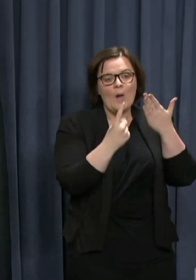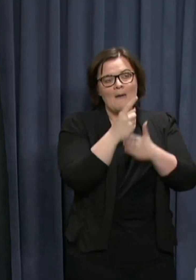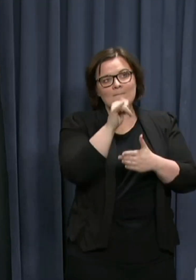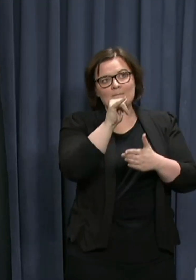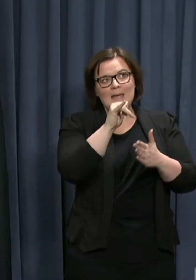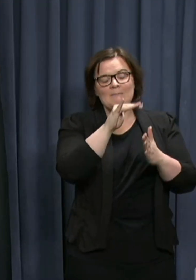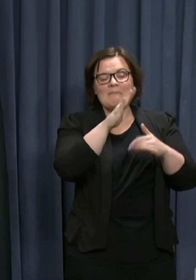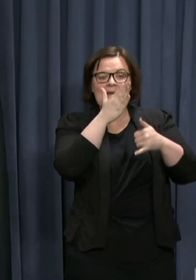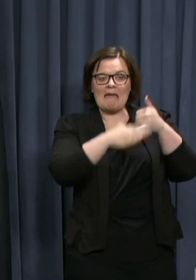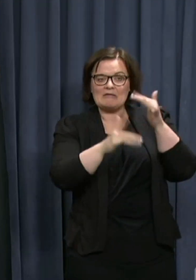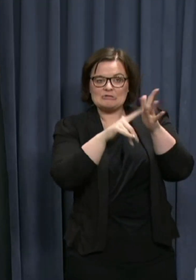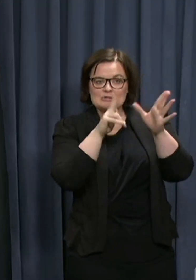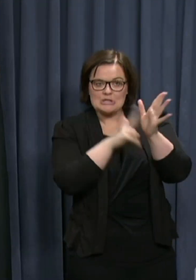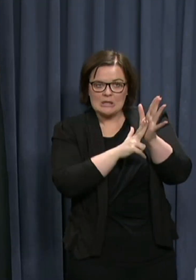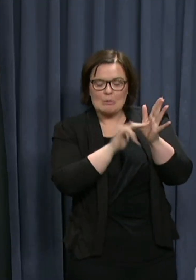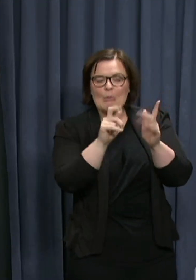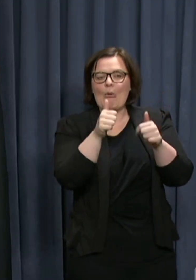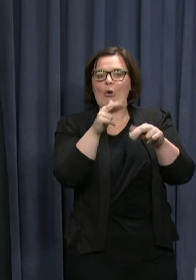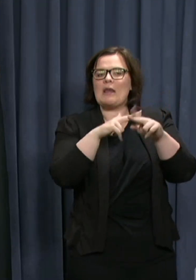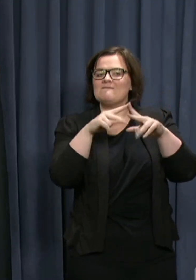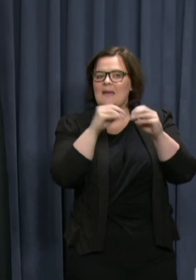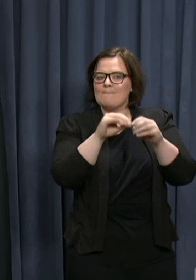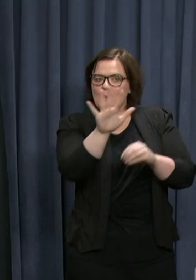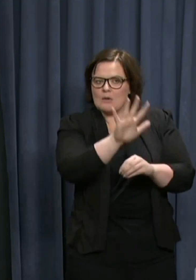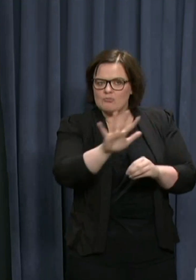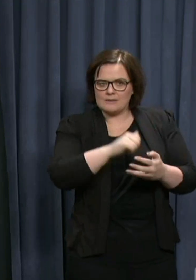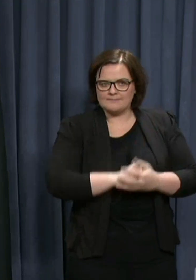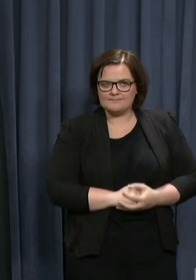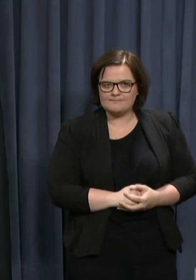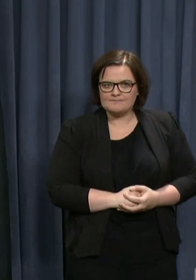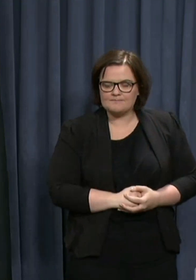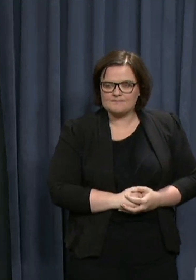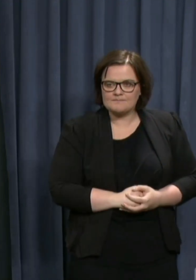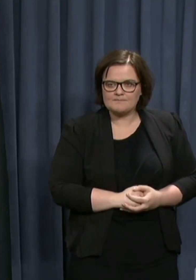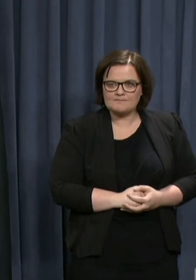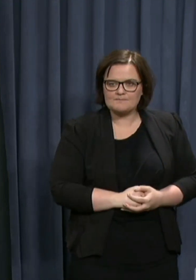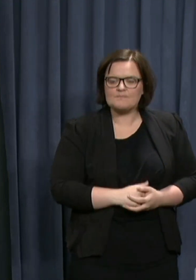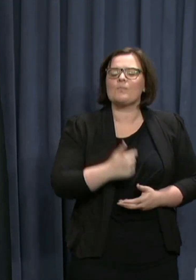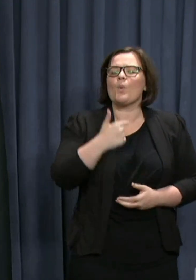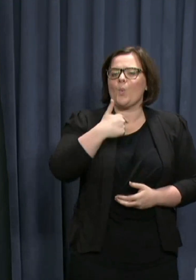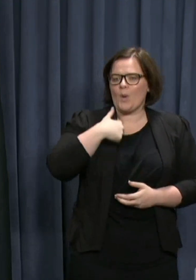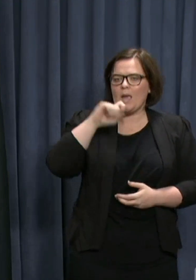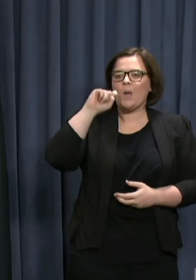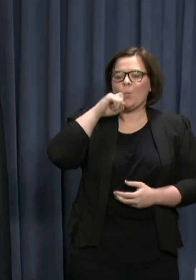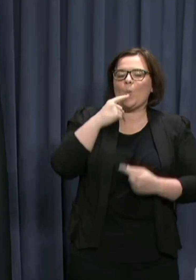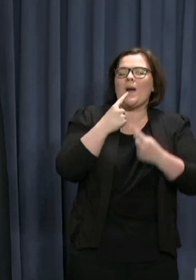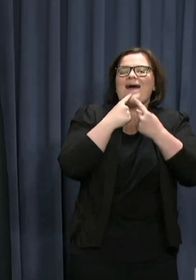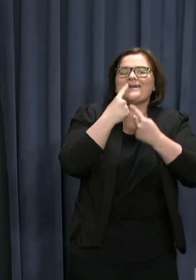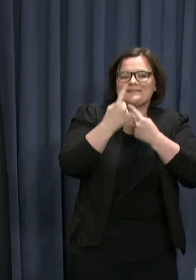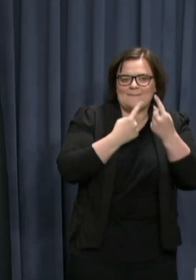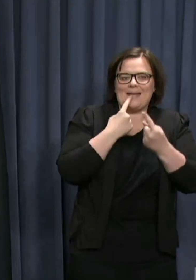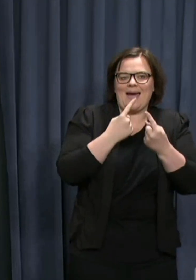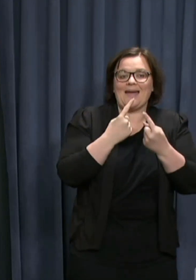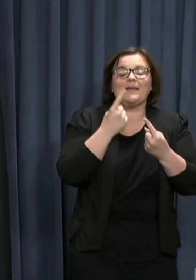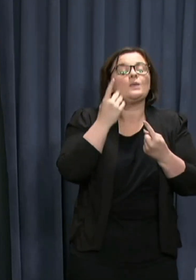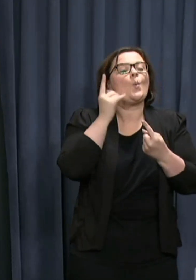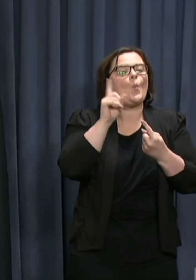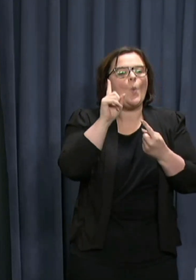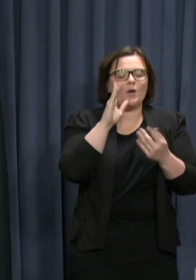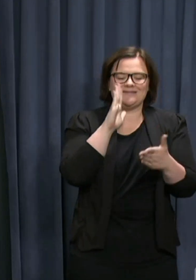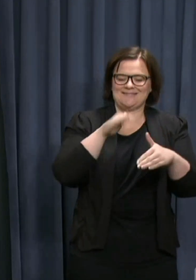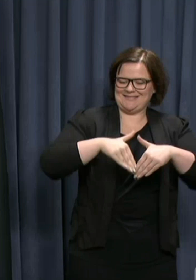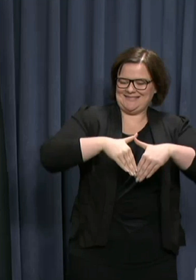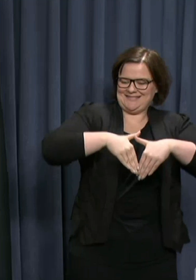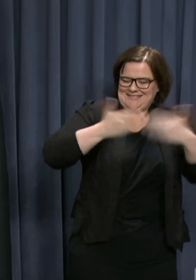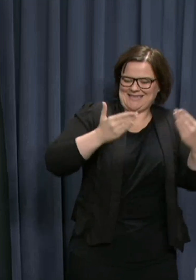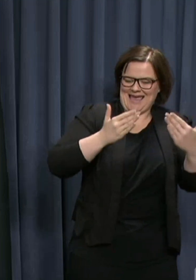February. But as we have announced previously, we will announce the specific transition day after we've achieved a double